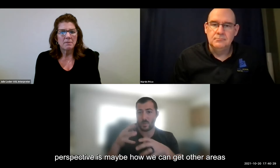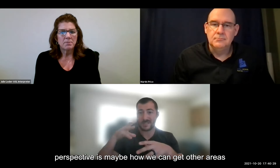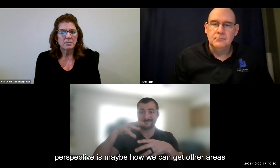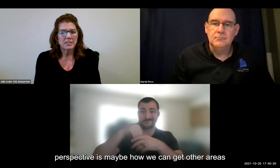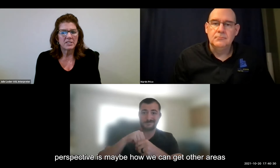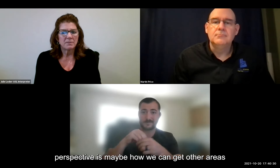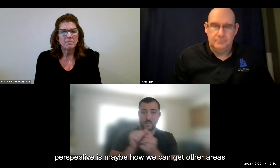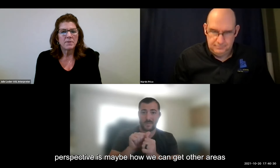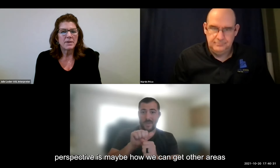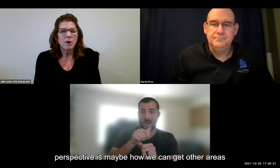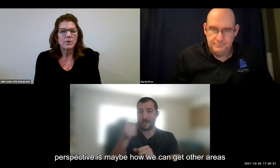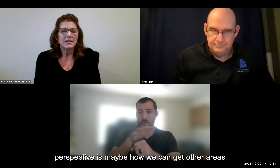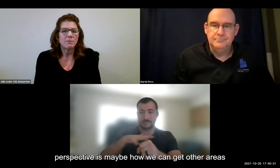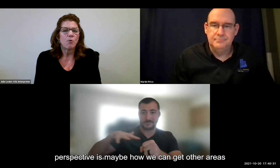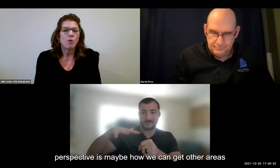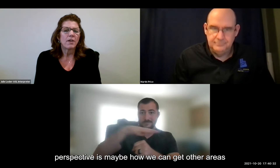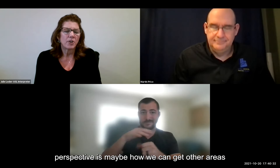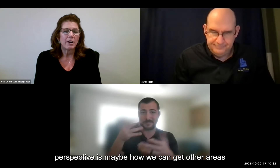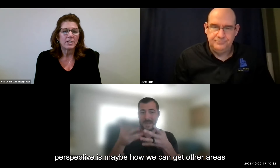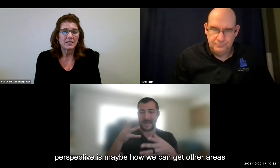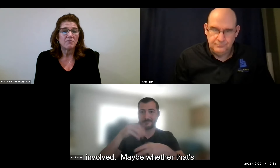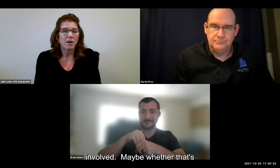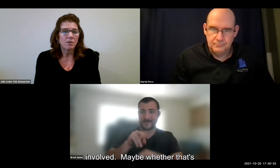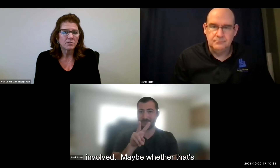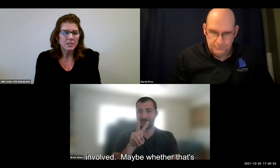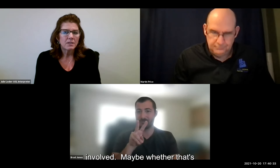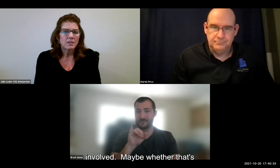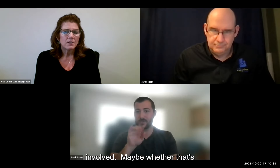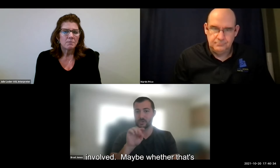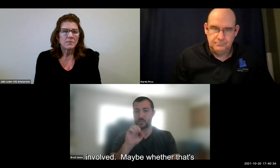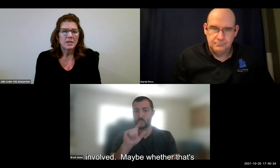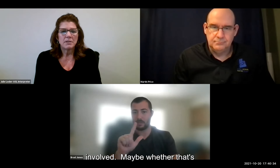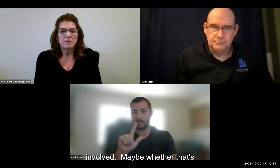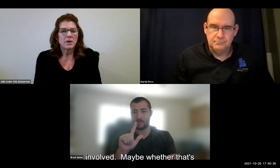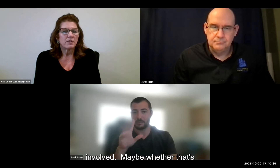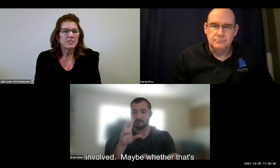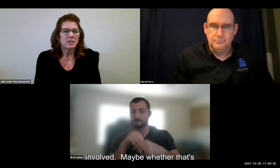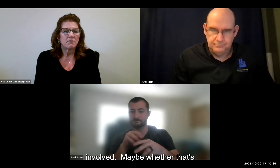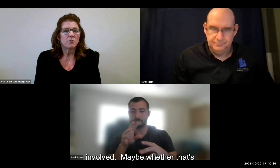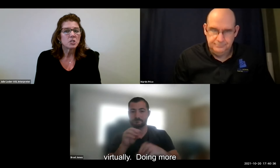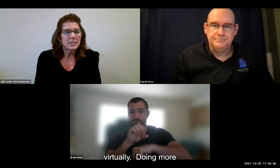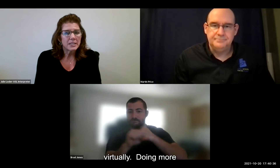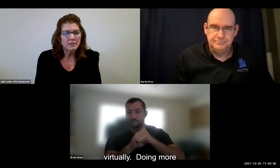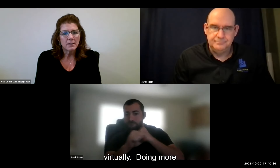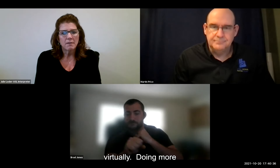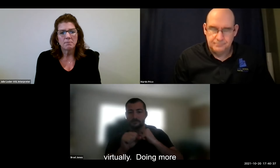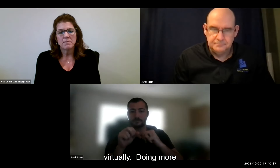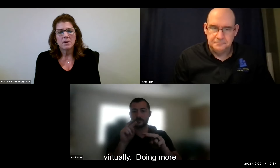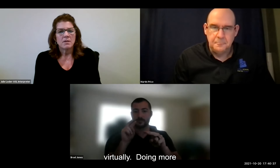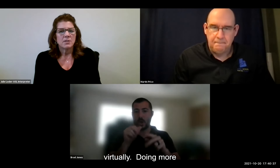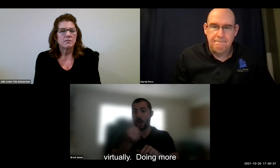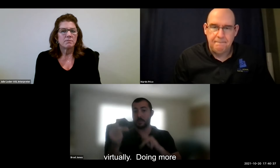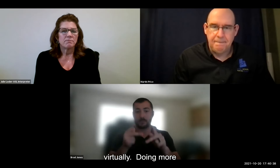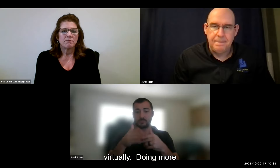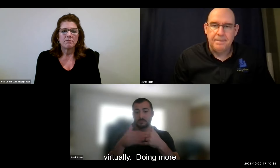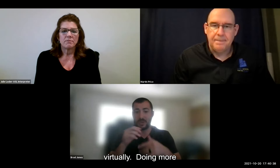says, my perspective is maybe how we can get more other areas involved, maybe whether that's virtually,